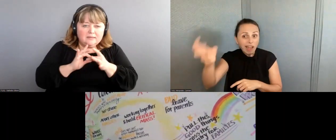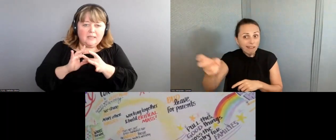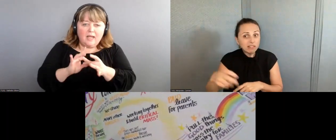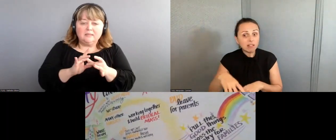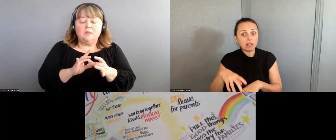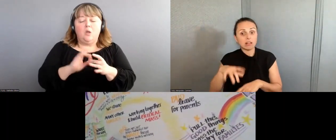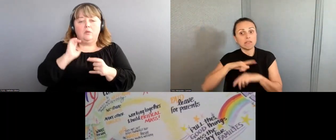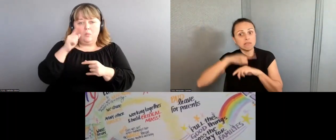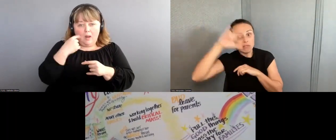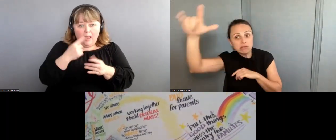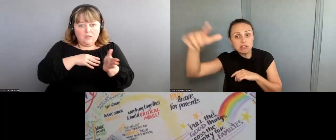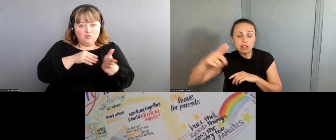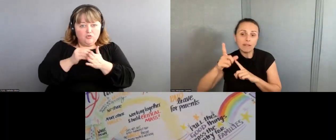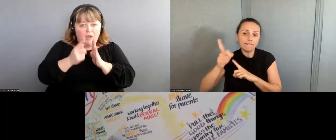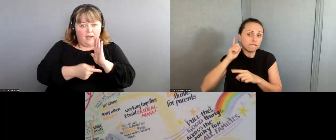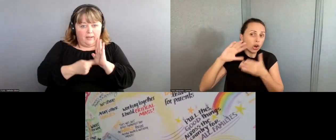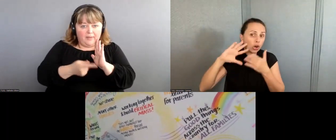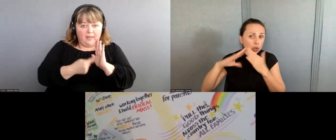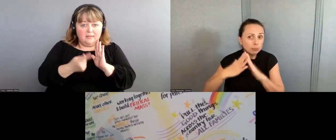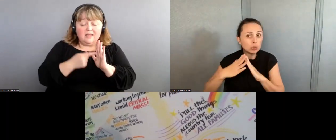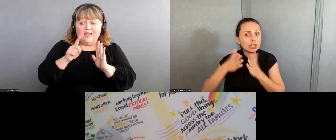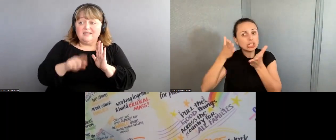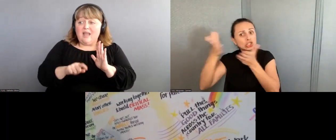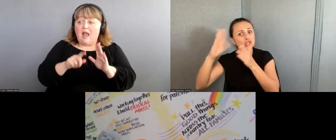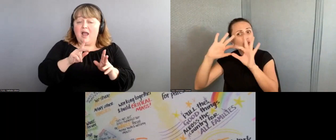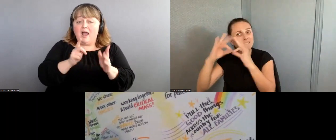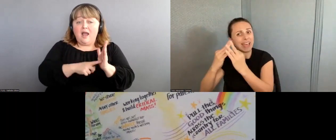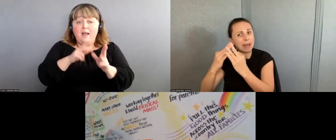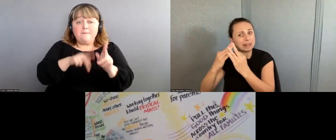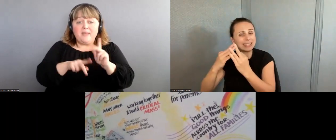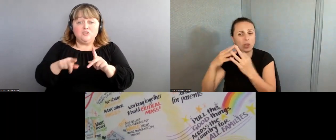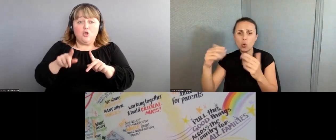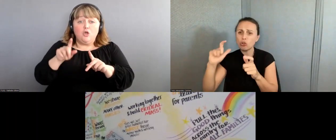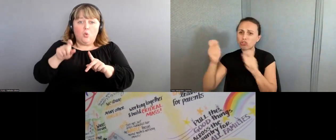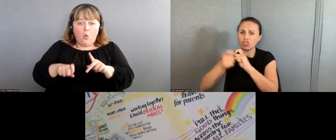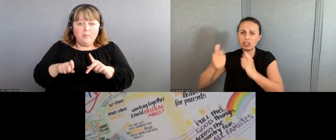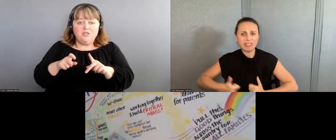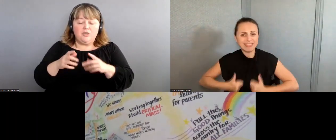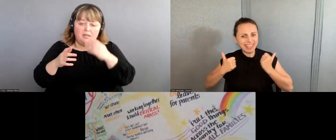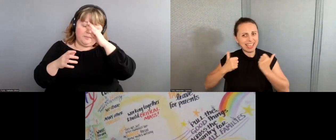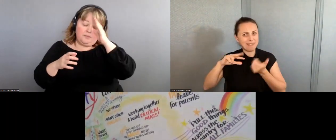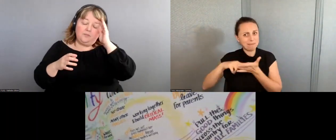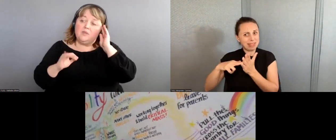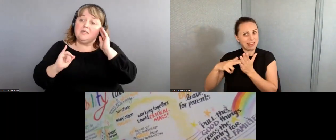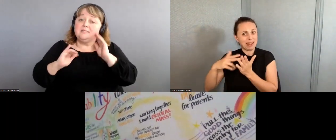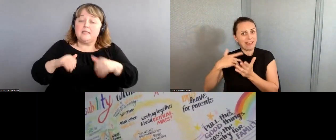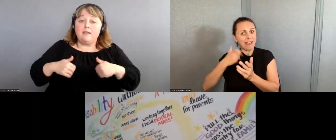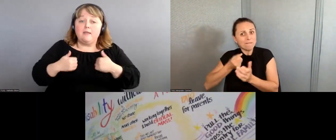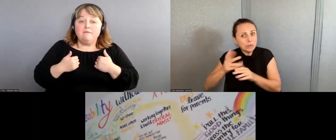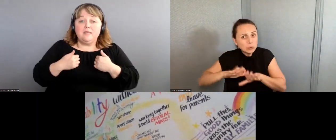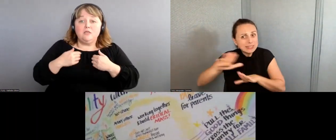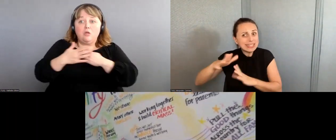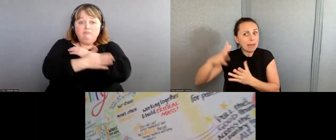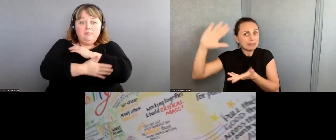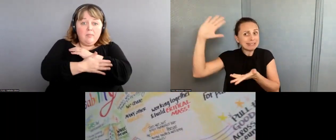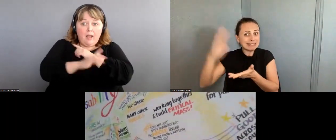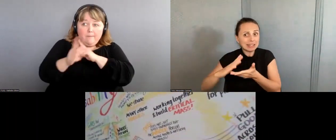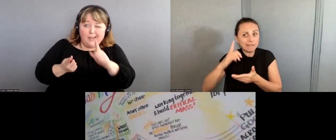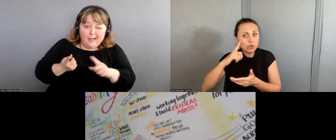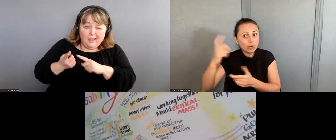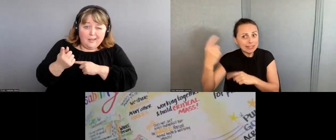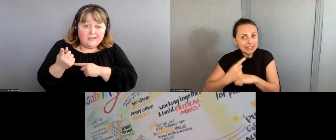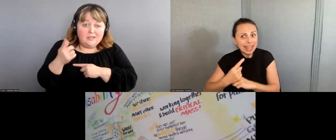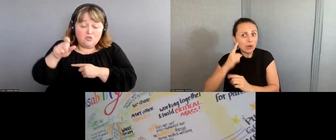a rural community to serve a family, it is life-changing just to take away a few steps in a day or